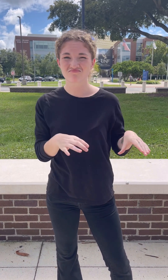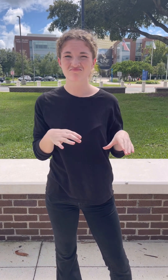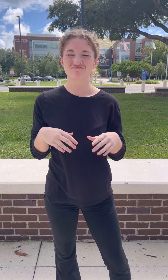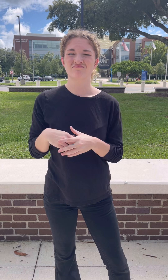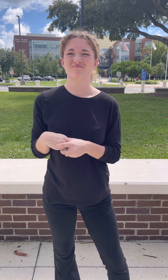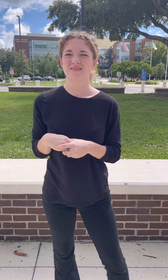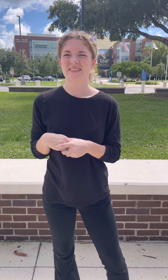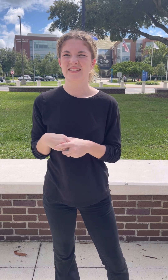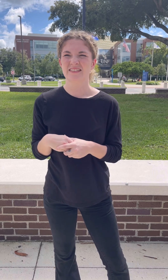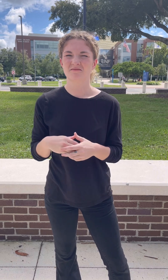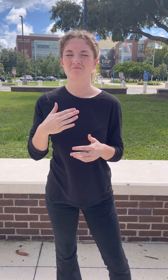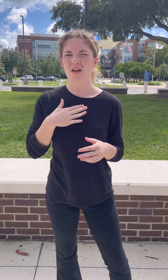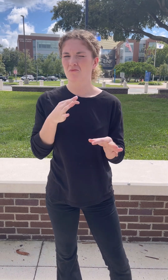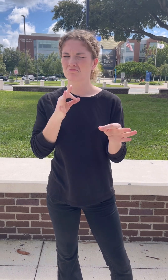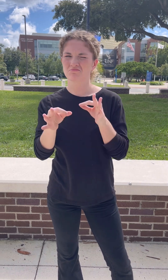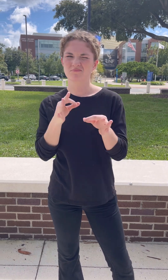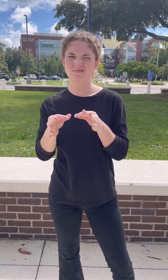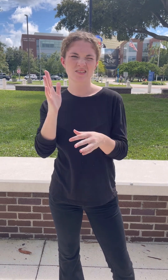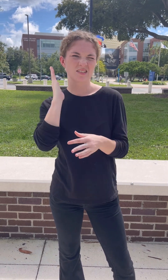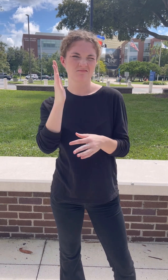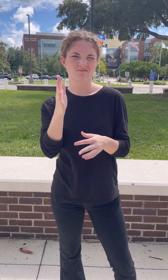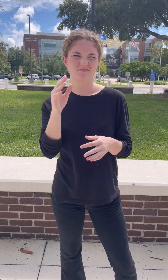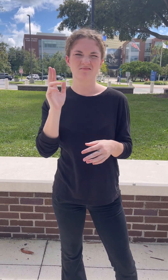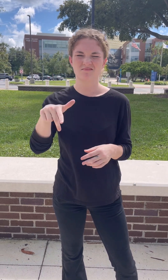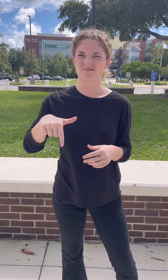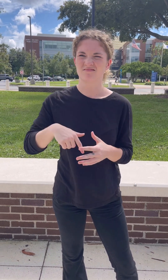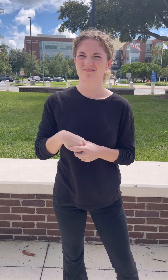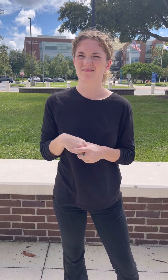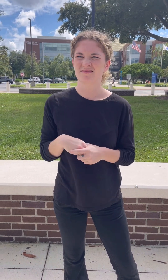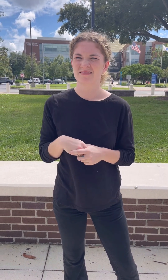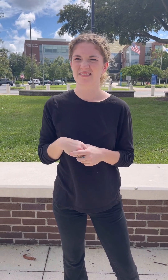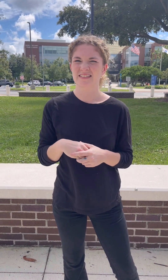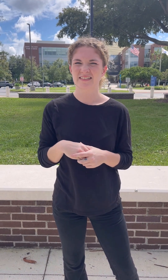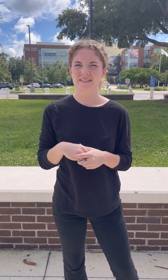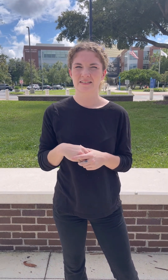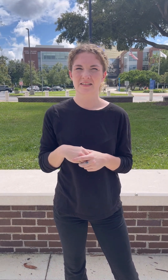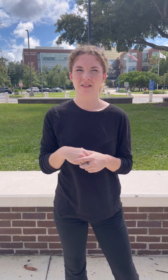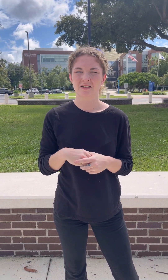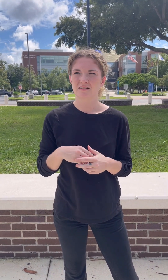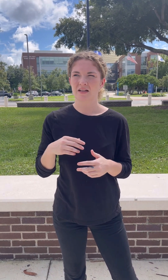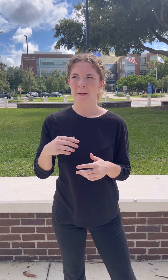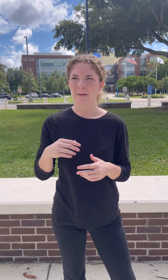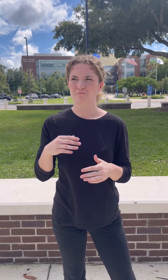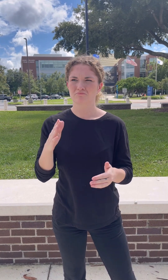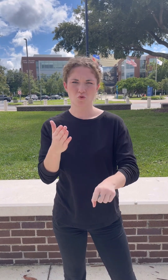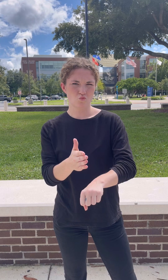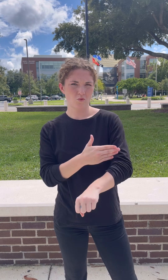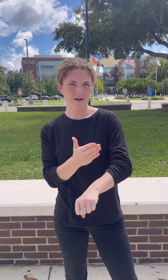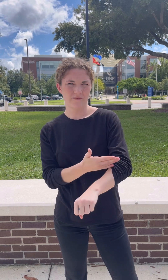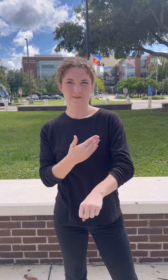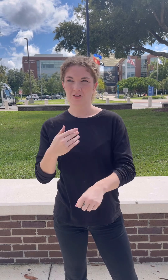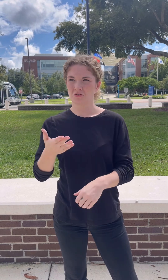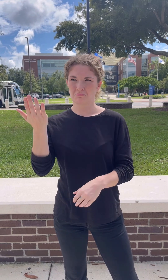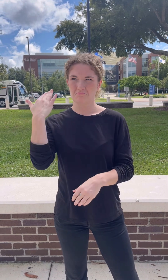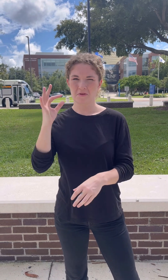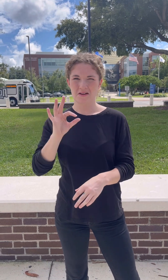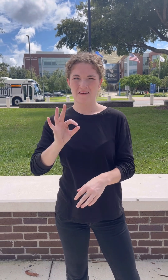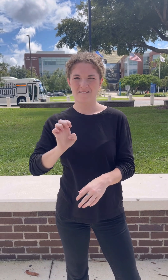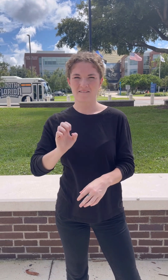little bit more later, had Ozfest in this building back in February. Ozfest is sort of our music festival, so we had